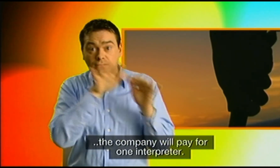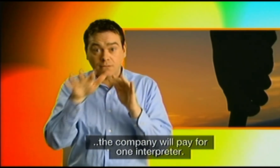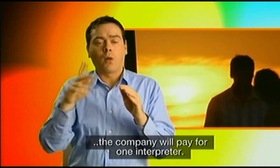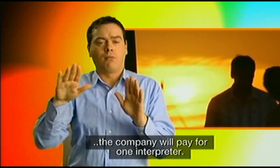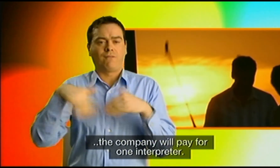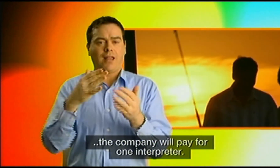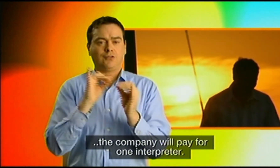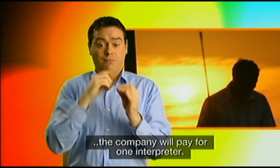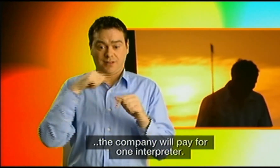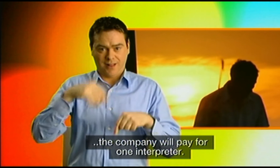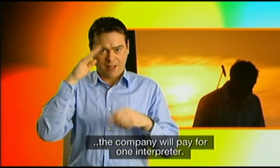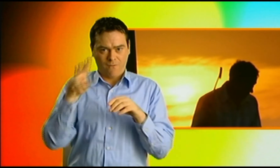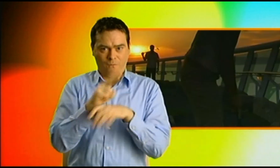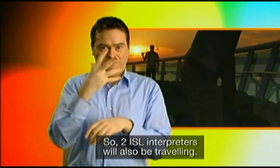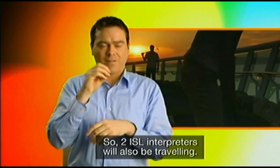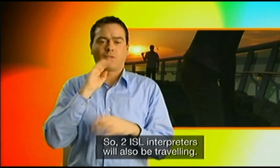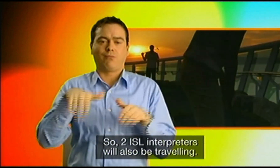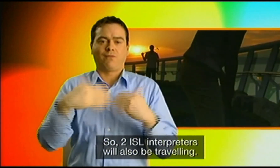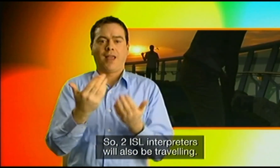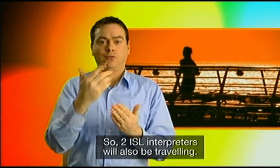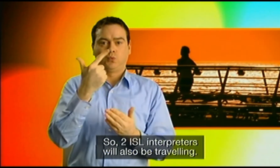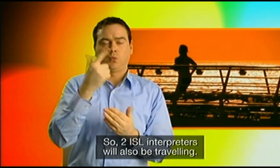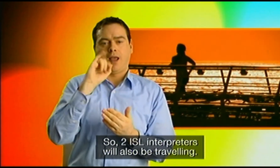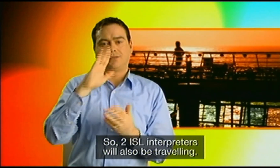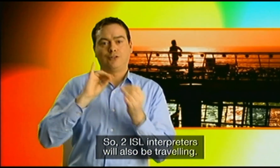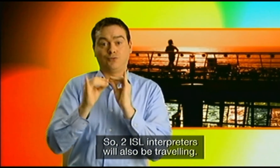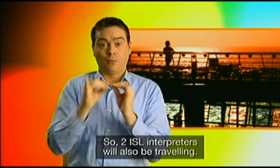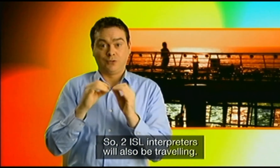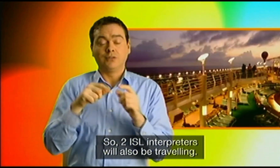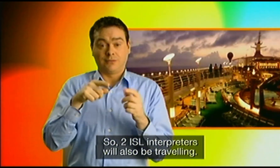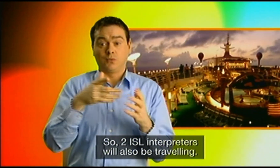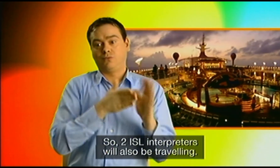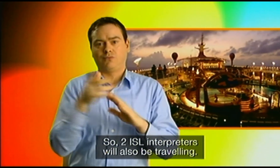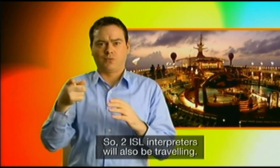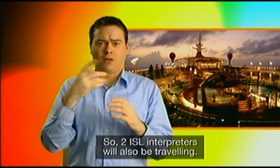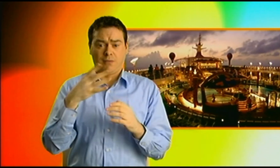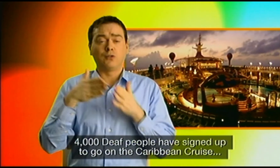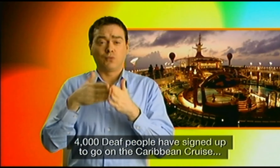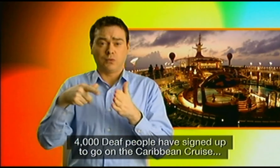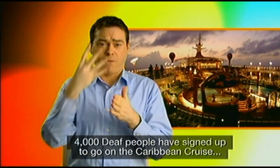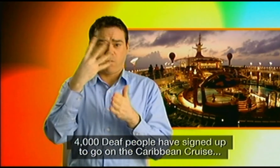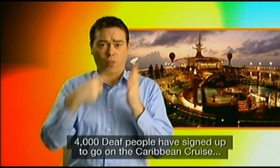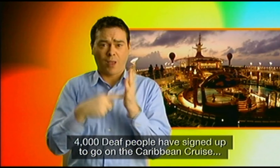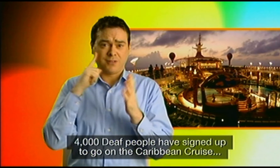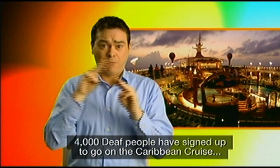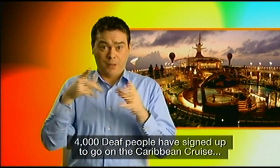one interpreter. So 2 ISL interpreters will also be travelling. A total of 4,000 deaf people